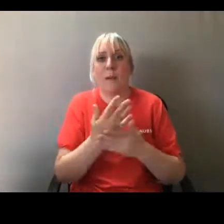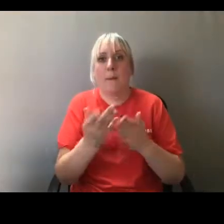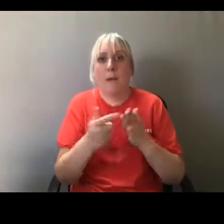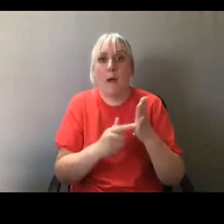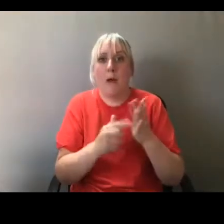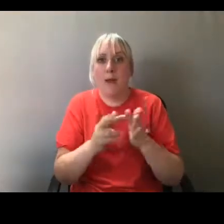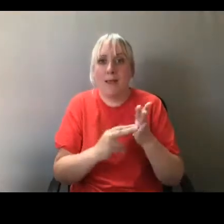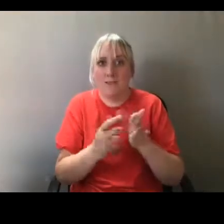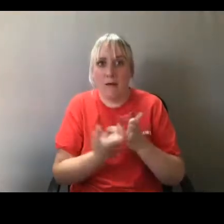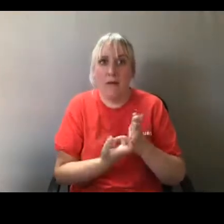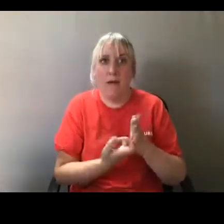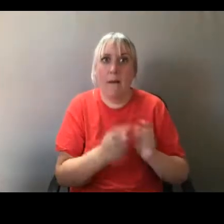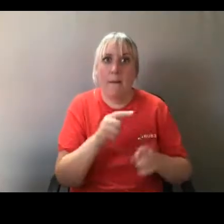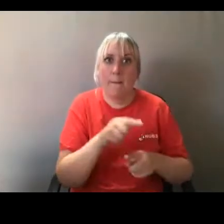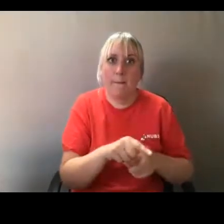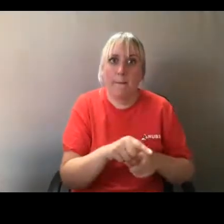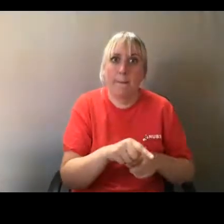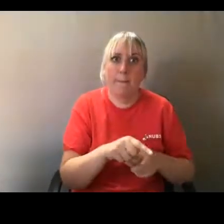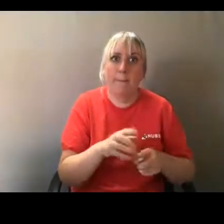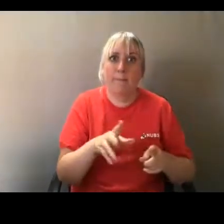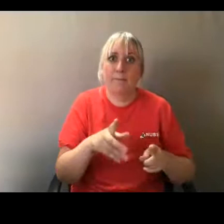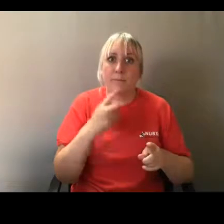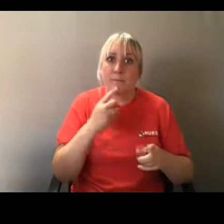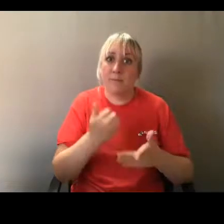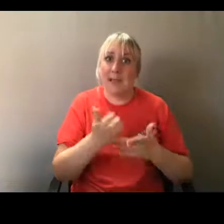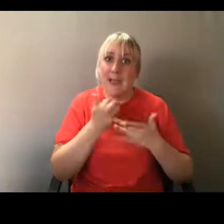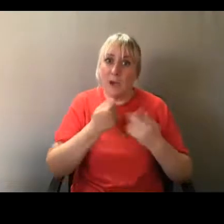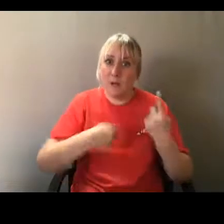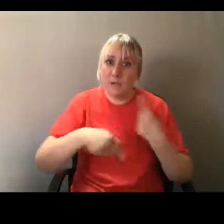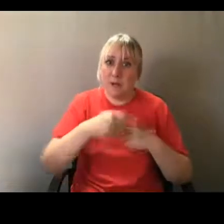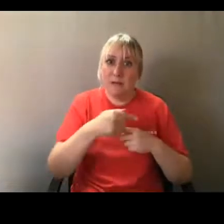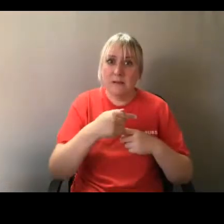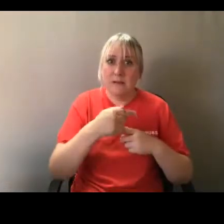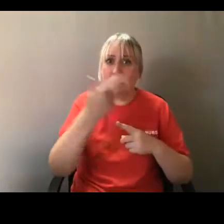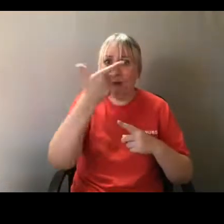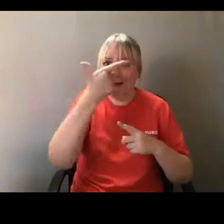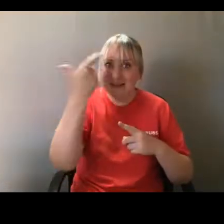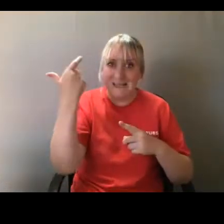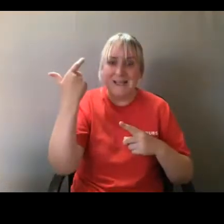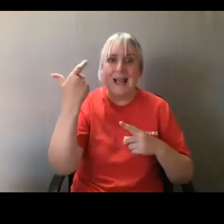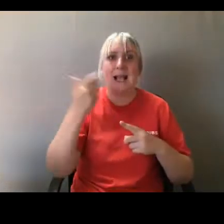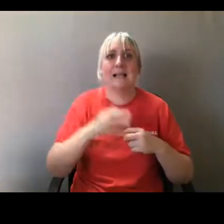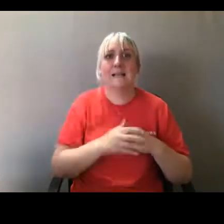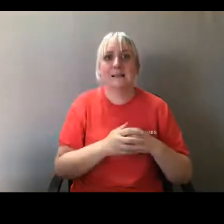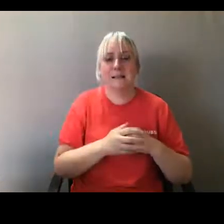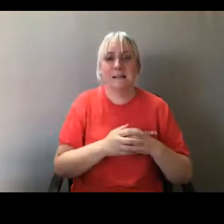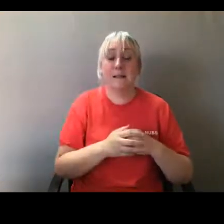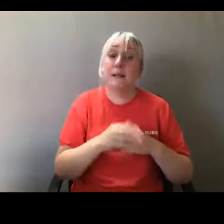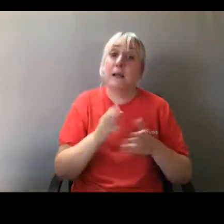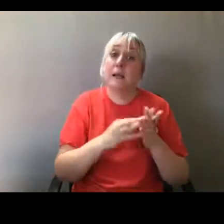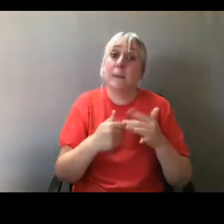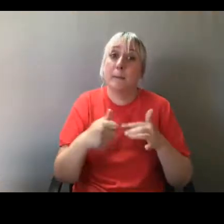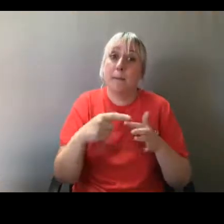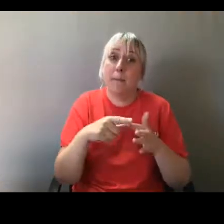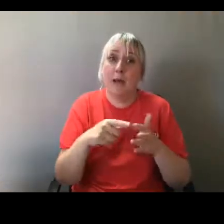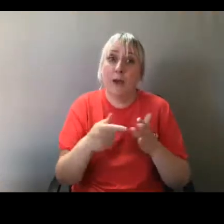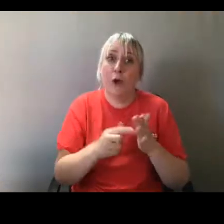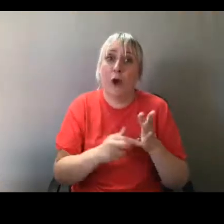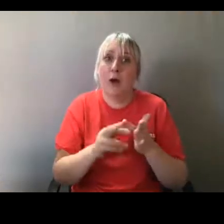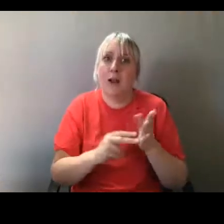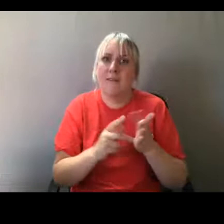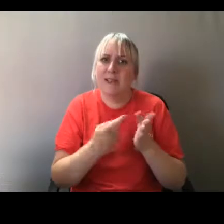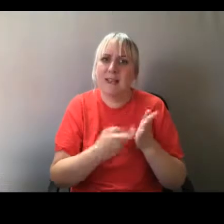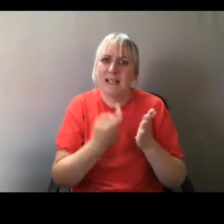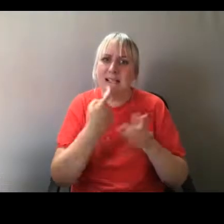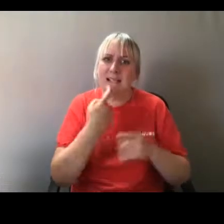been understood and misunderstood. When he says we are